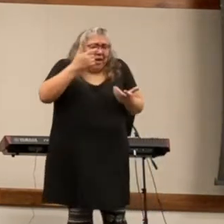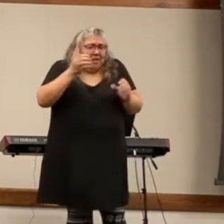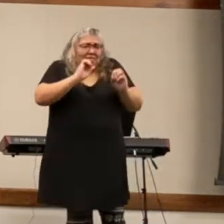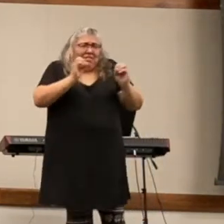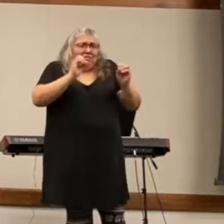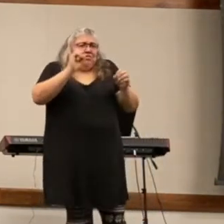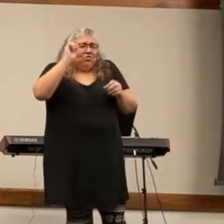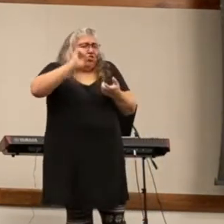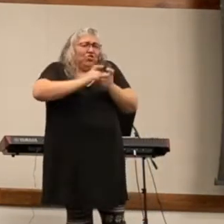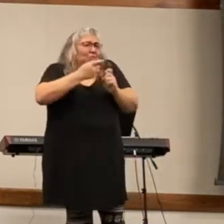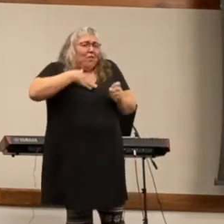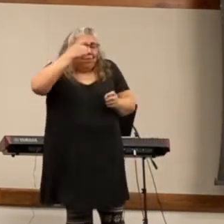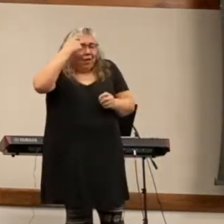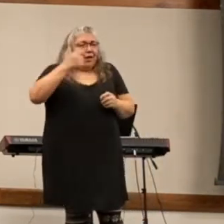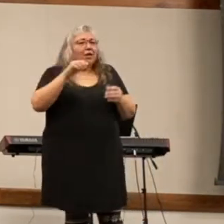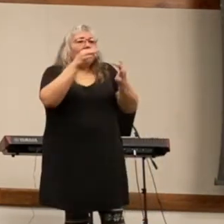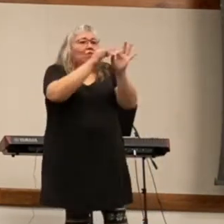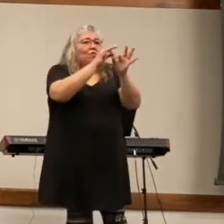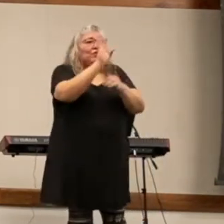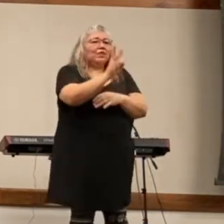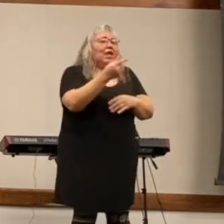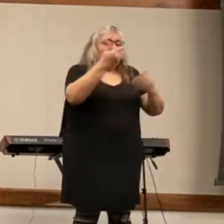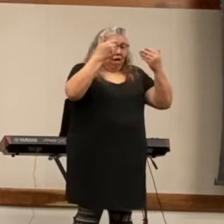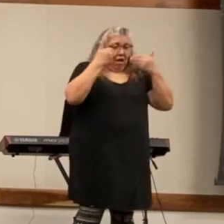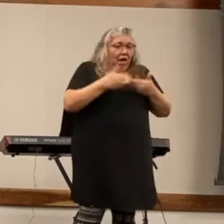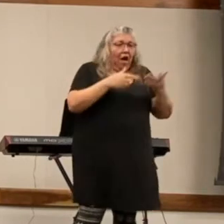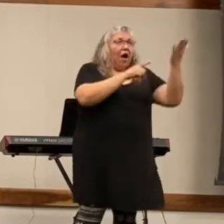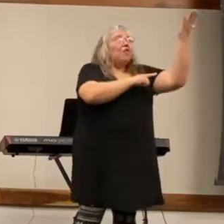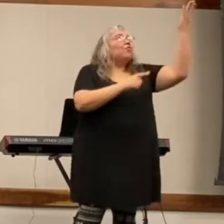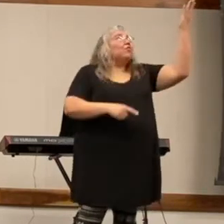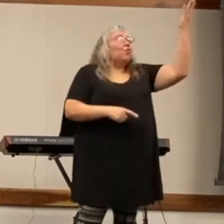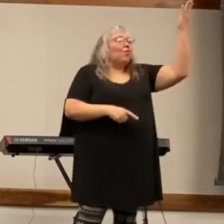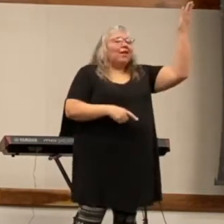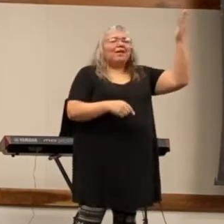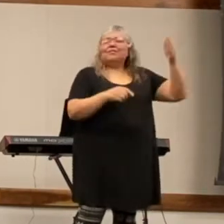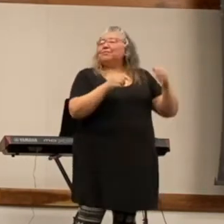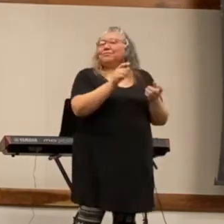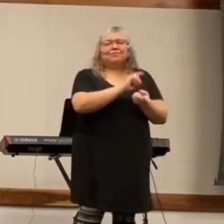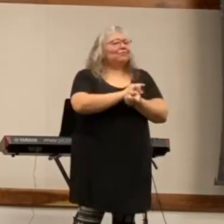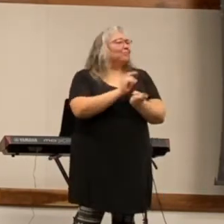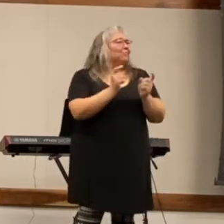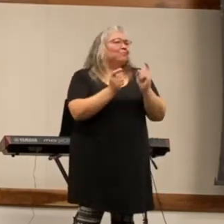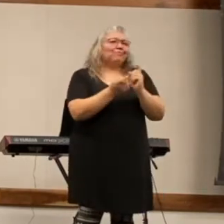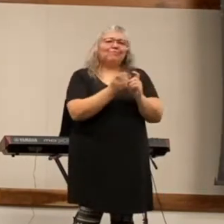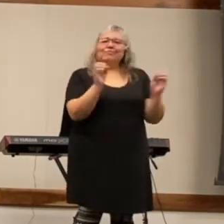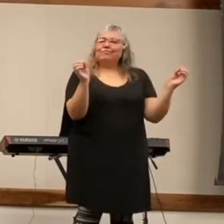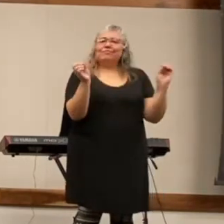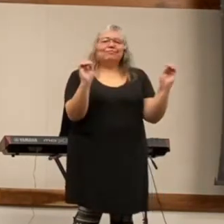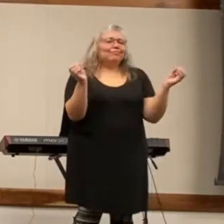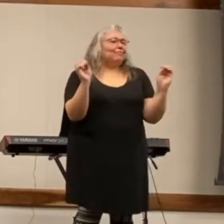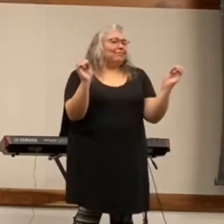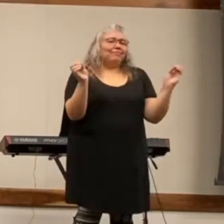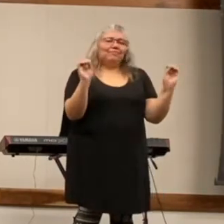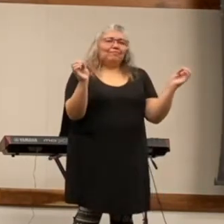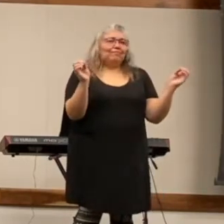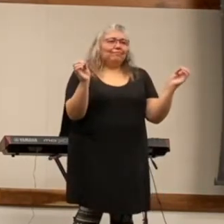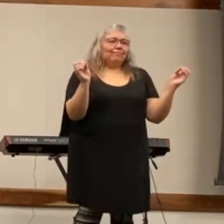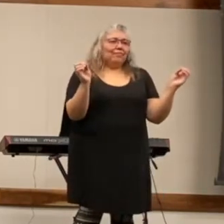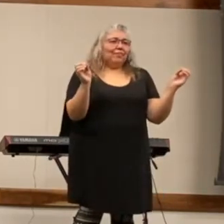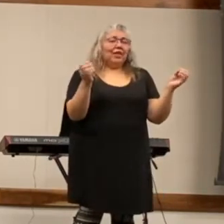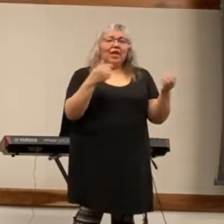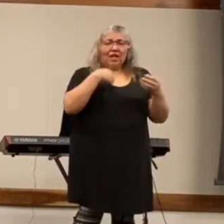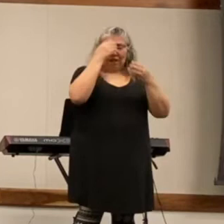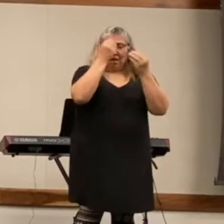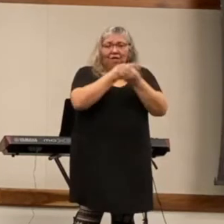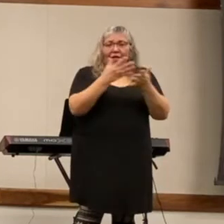that? That's why he said in verse 6, because I, the Lord, I have not changed. I have not changed. Can I tell